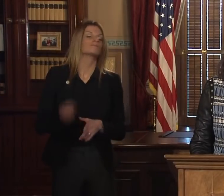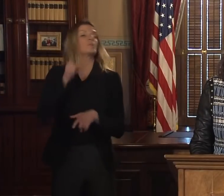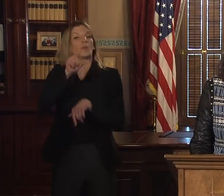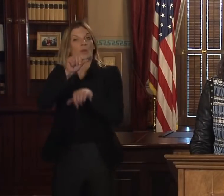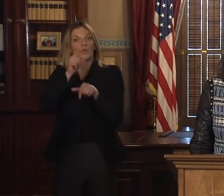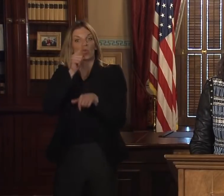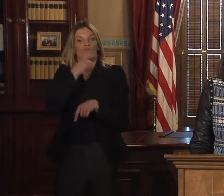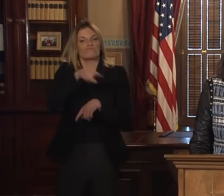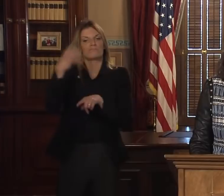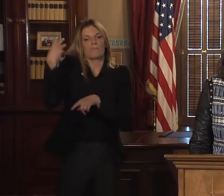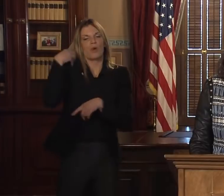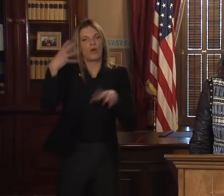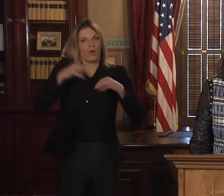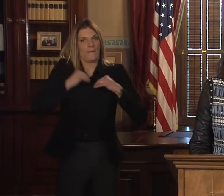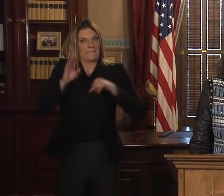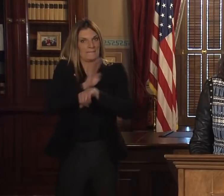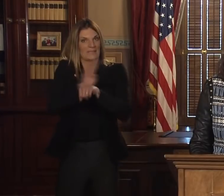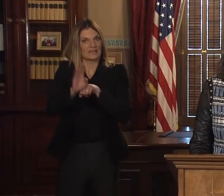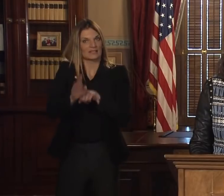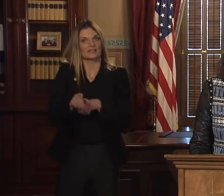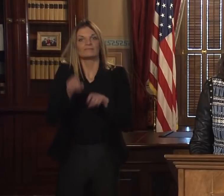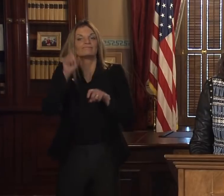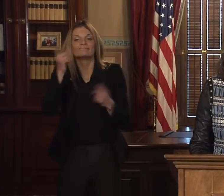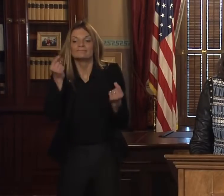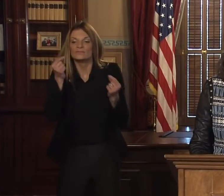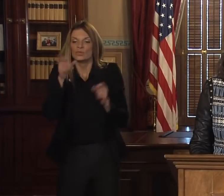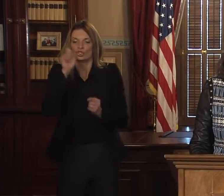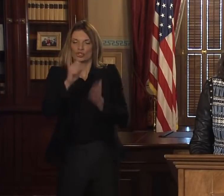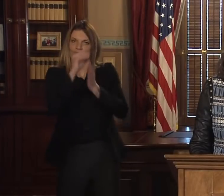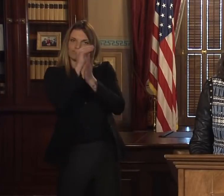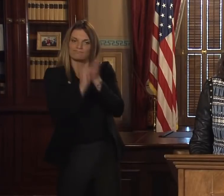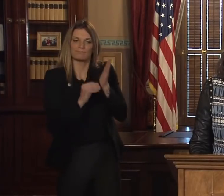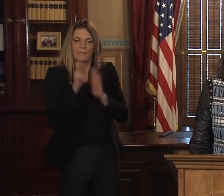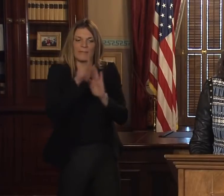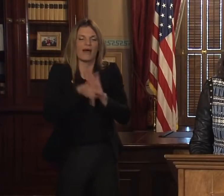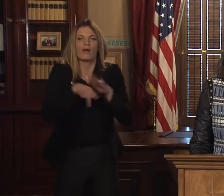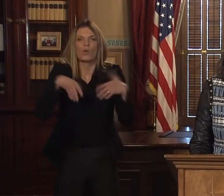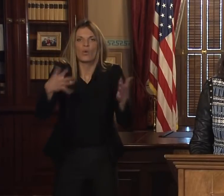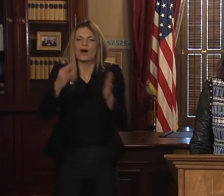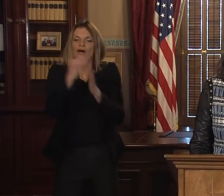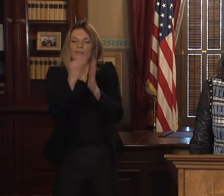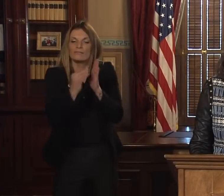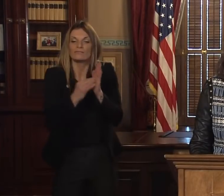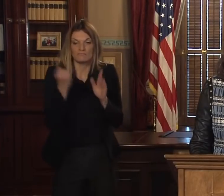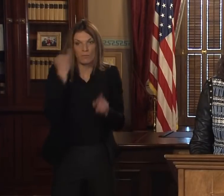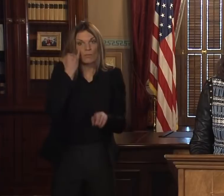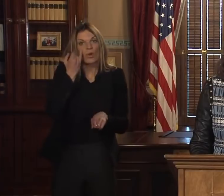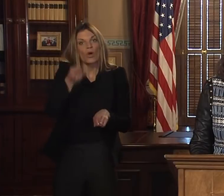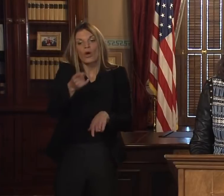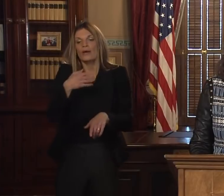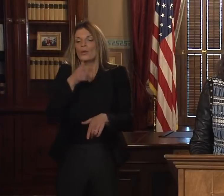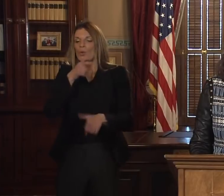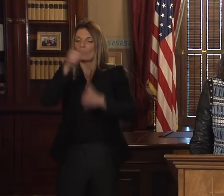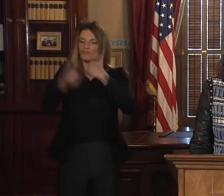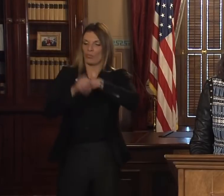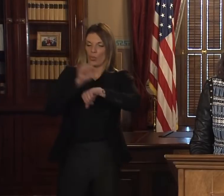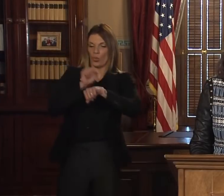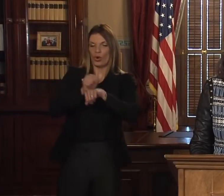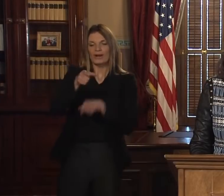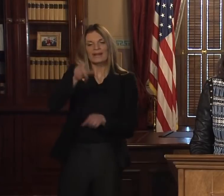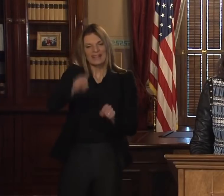shall create a policy prohibiting in-person work for employees to the extent that their work activities